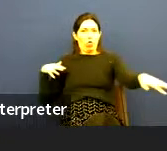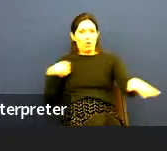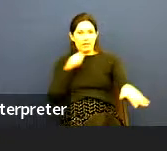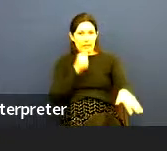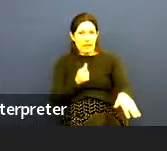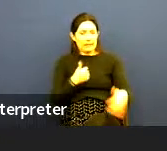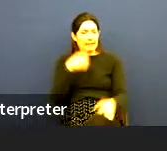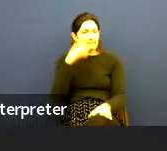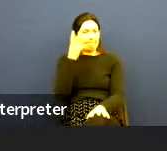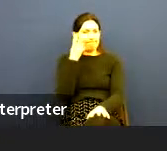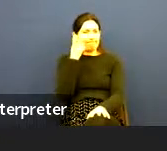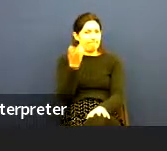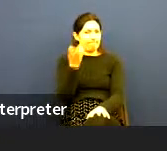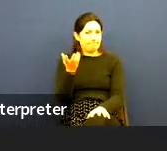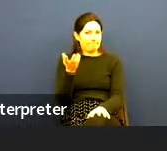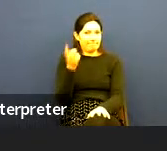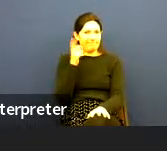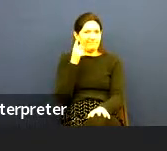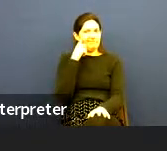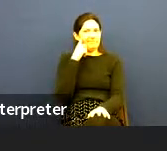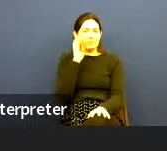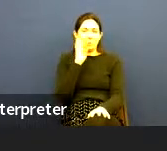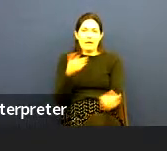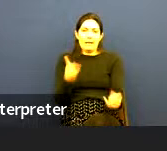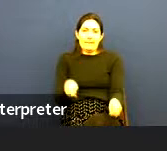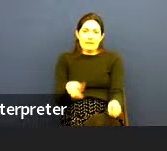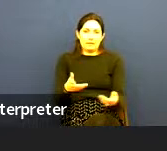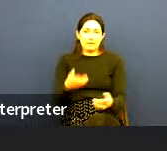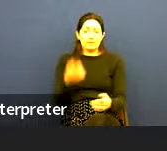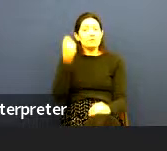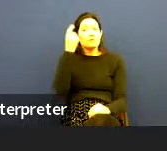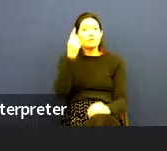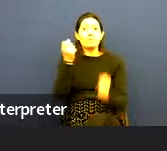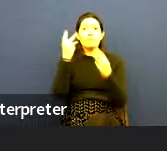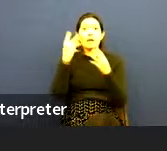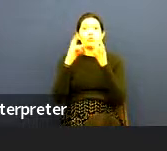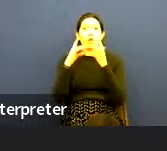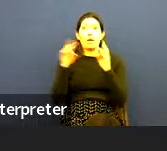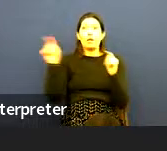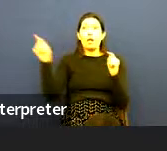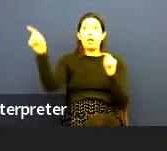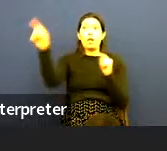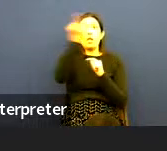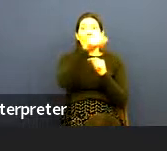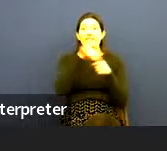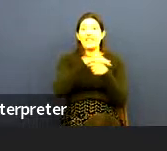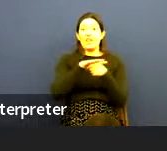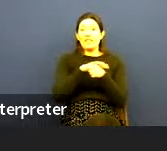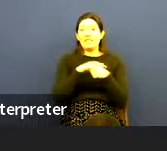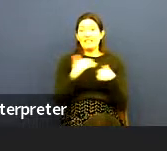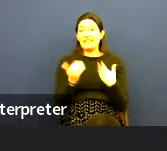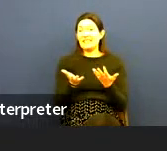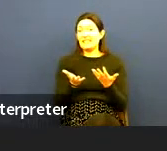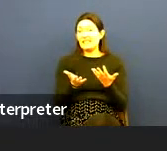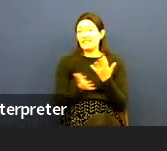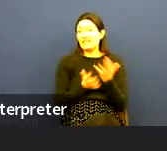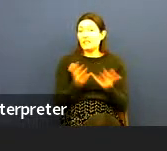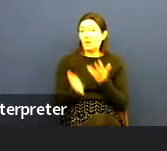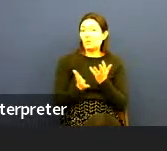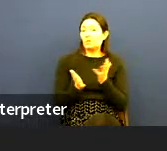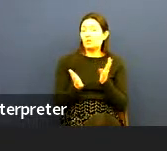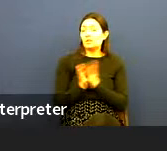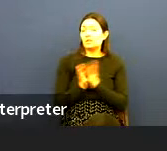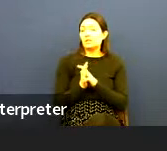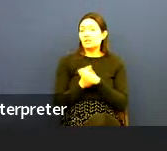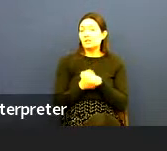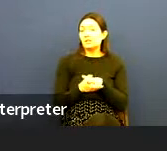road. I find it now, granted, there's a lot of Starbucks in the area. But